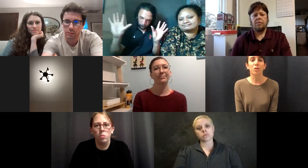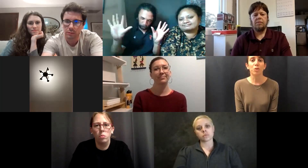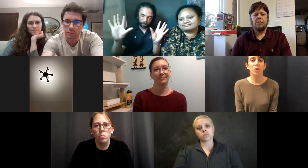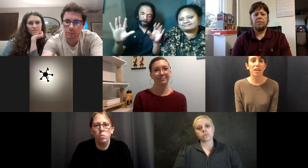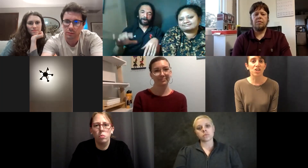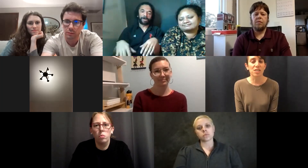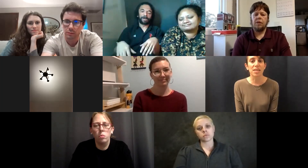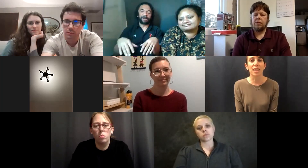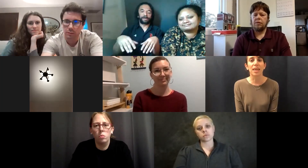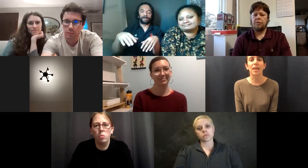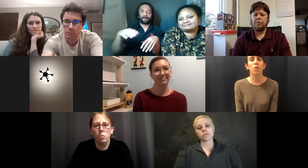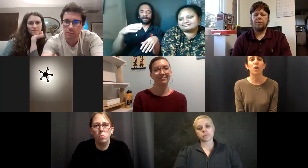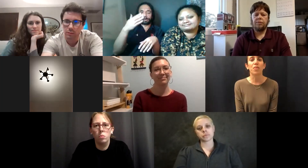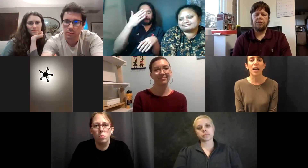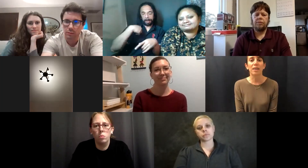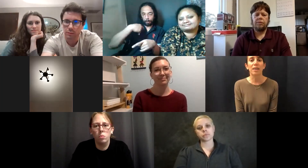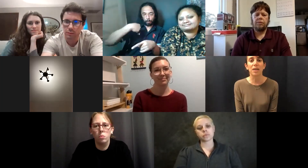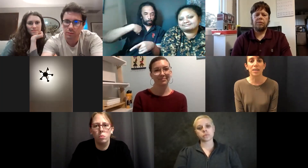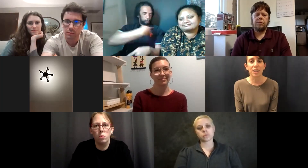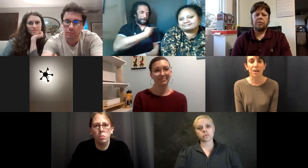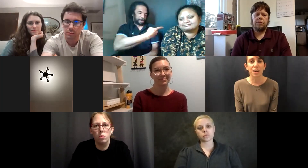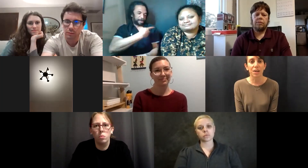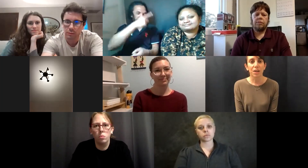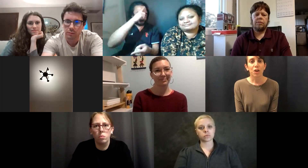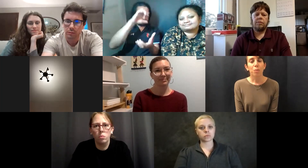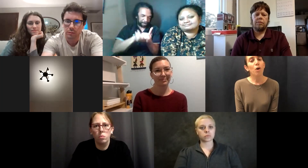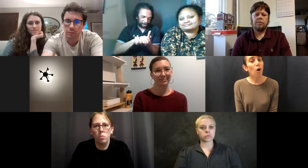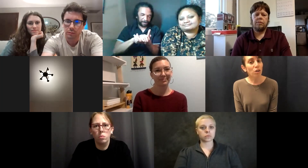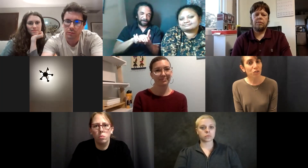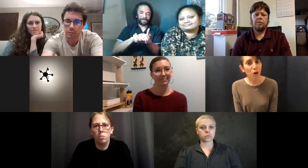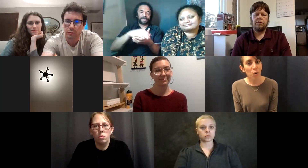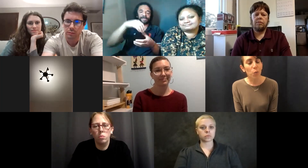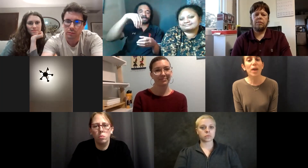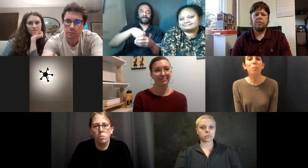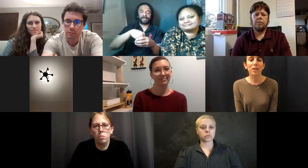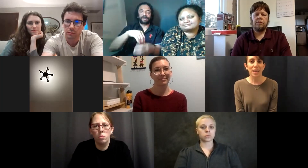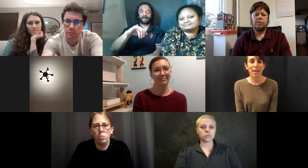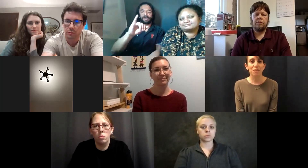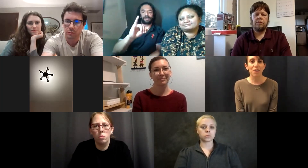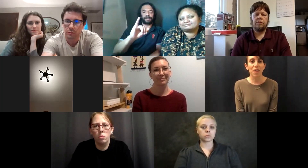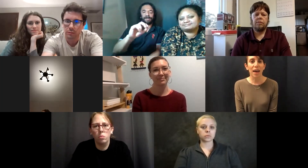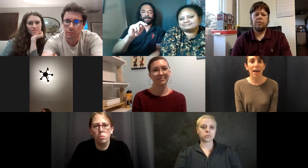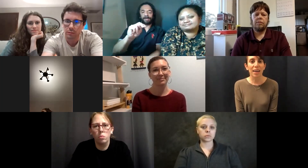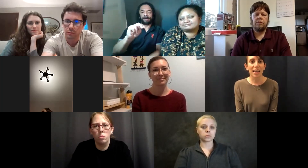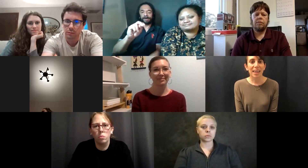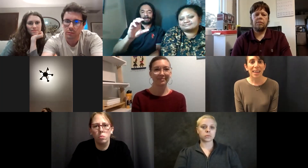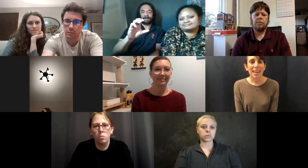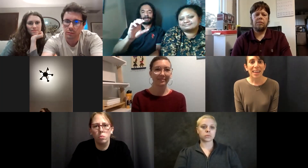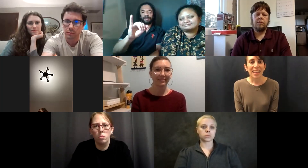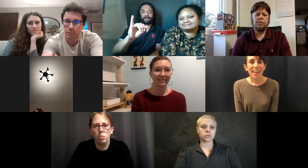because the communication is key, and we want that to be clear. But also, we believe that